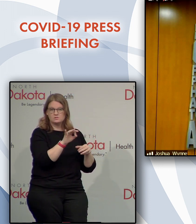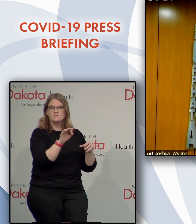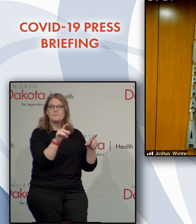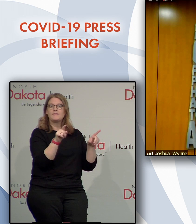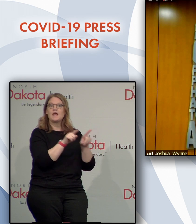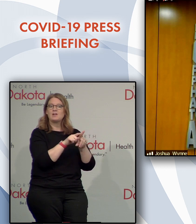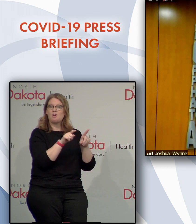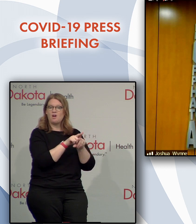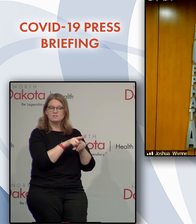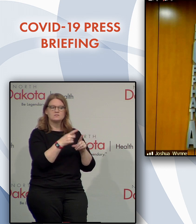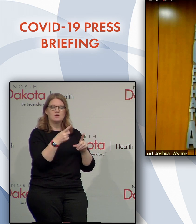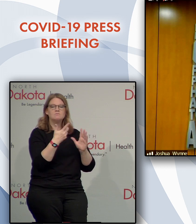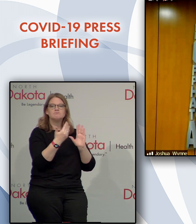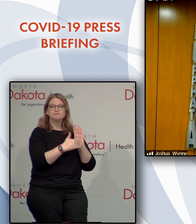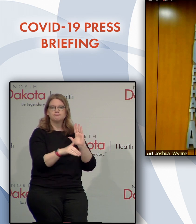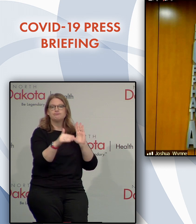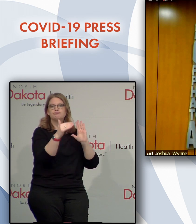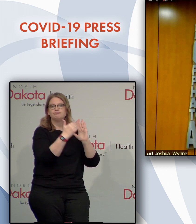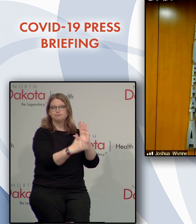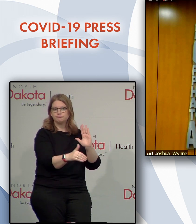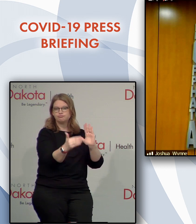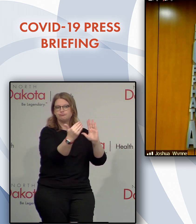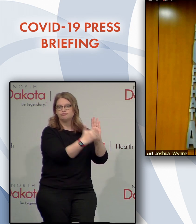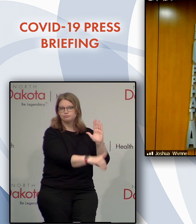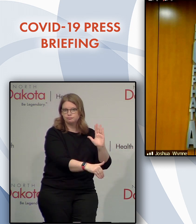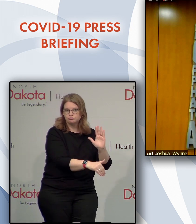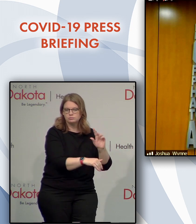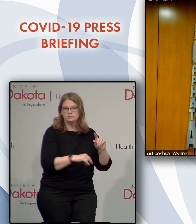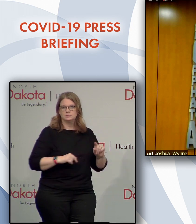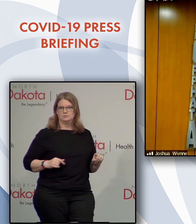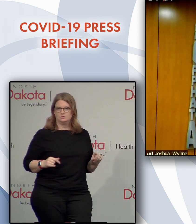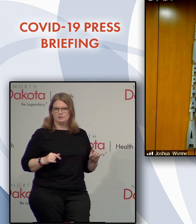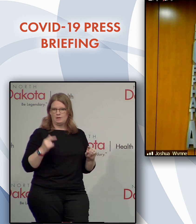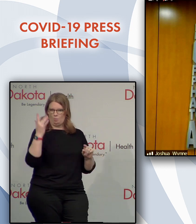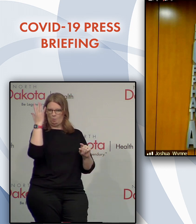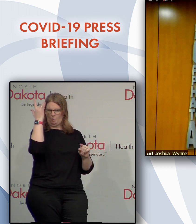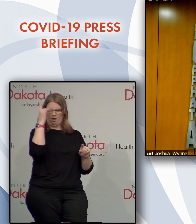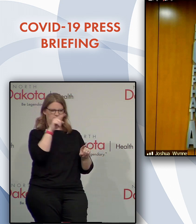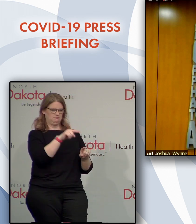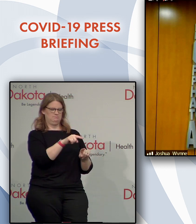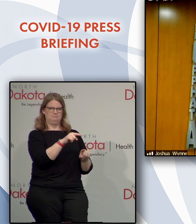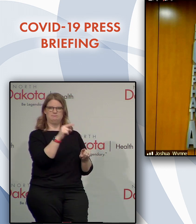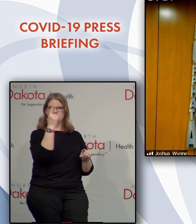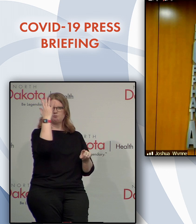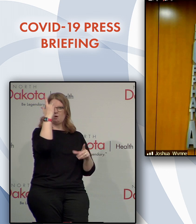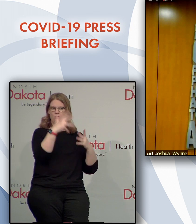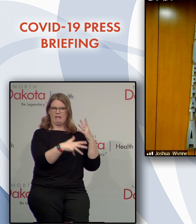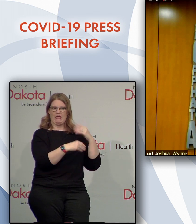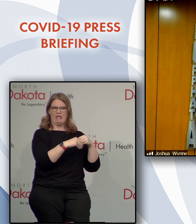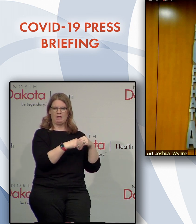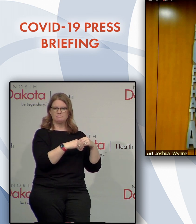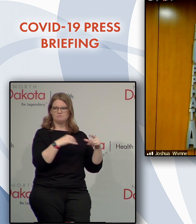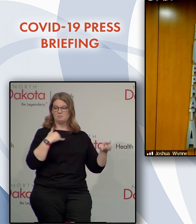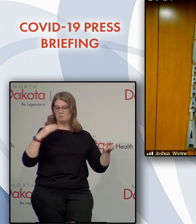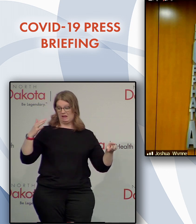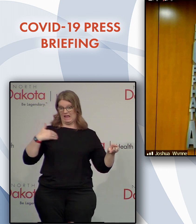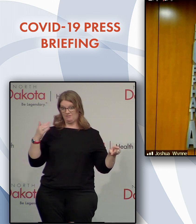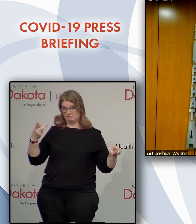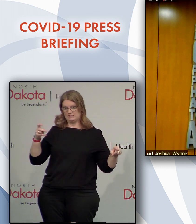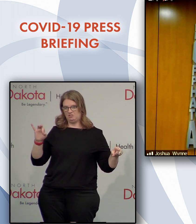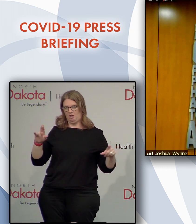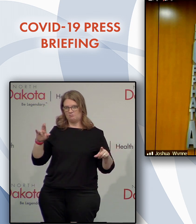on a repetitive basis. So why do we want to do this? Why do we want to add this to PCR